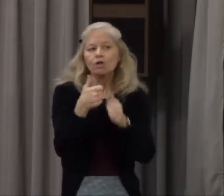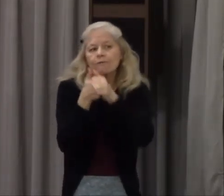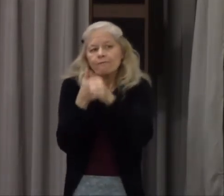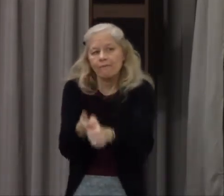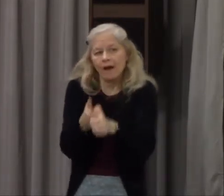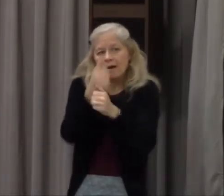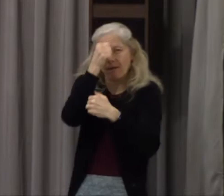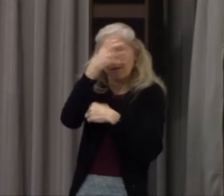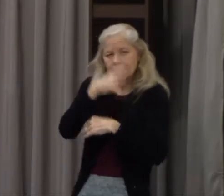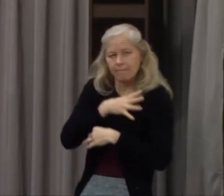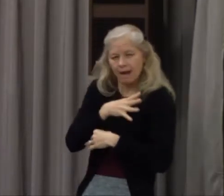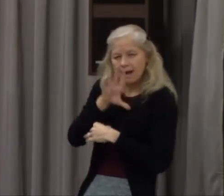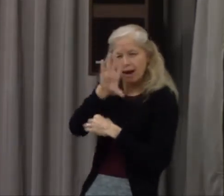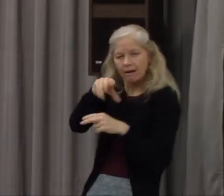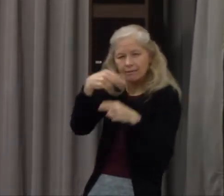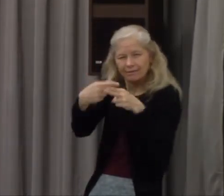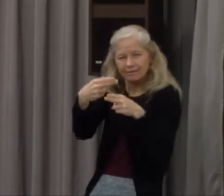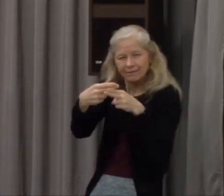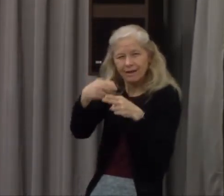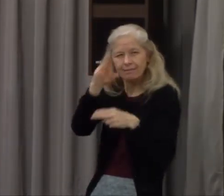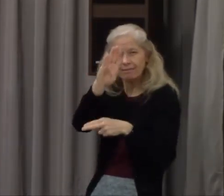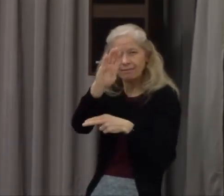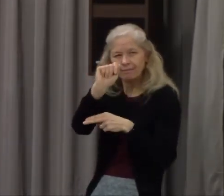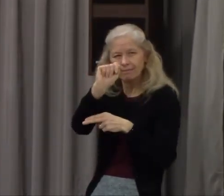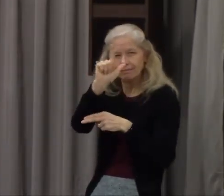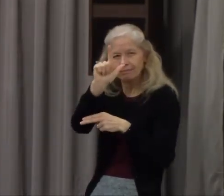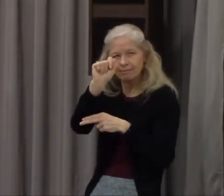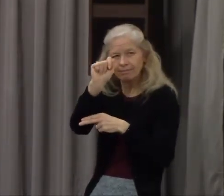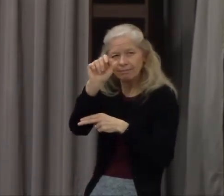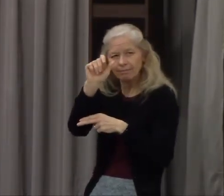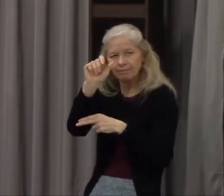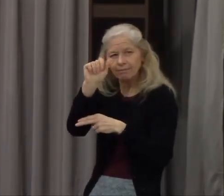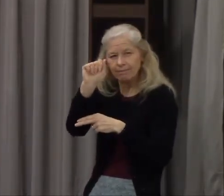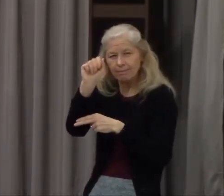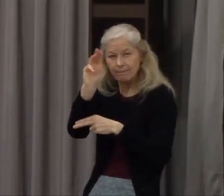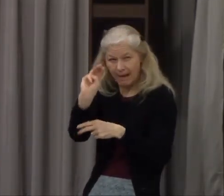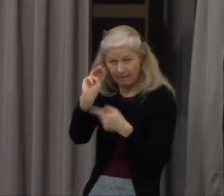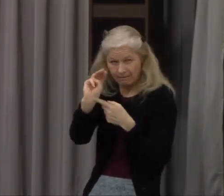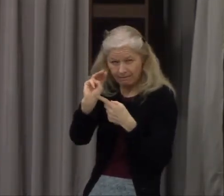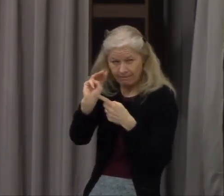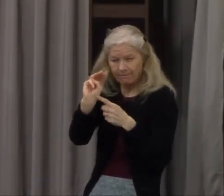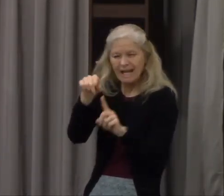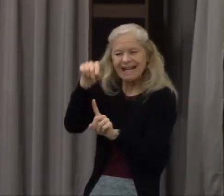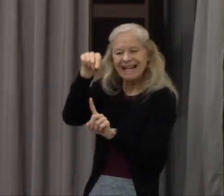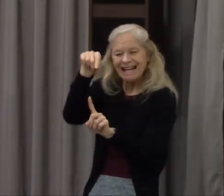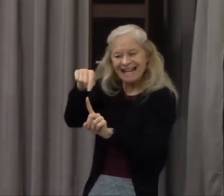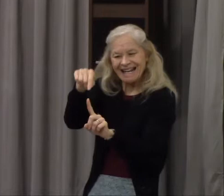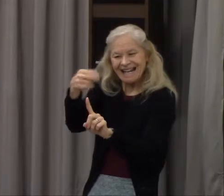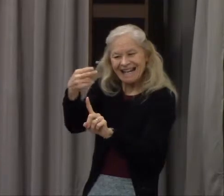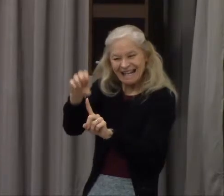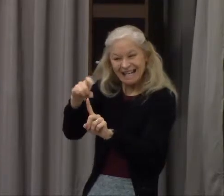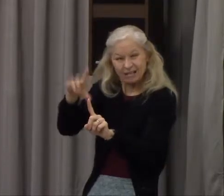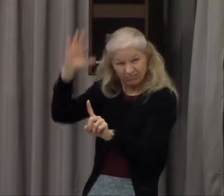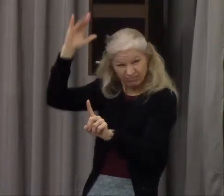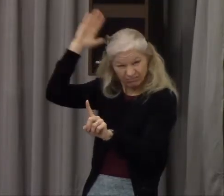to cast a stumbling block over the children of Israel, to eat things sacrificed unto idols, and to